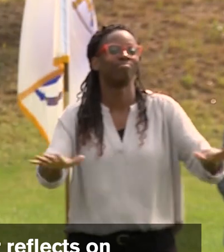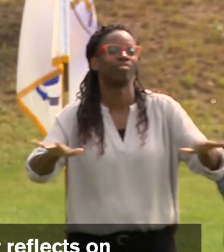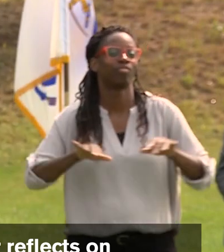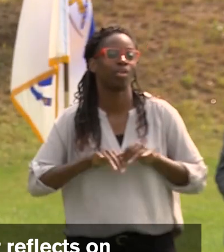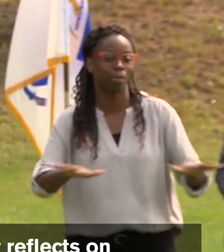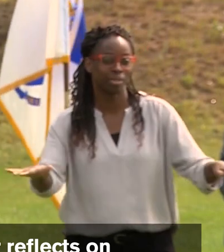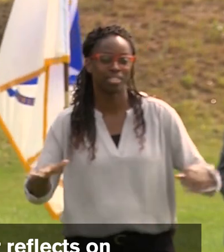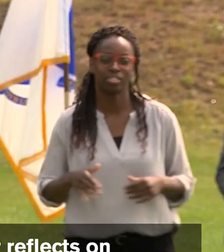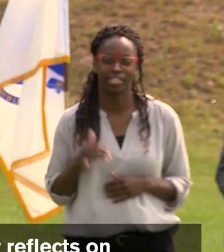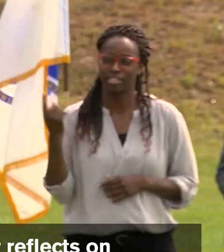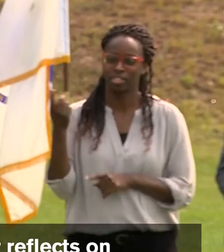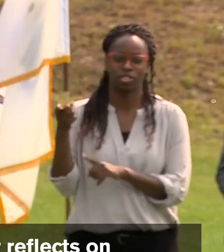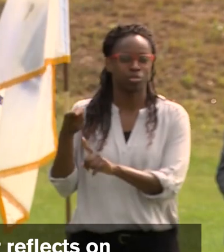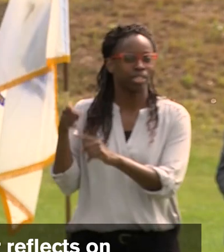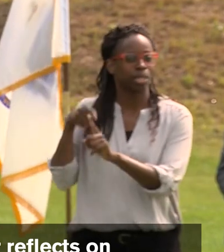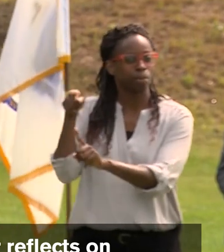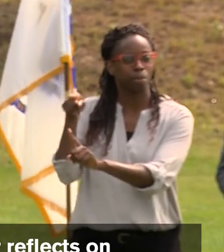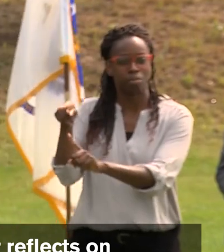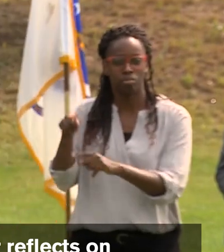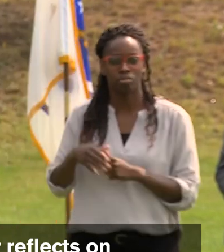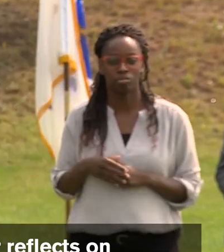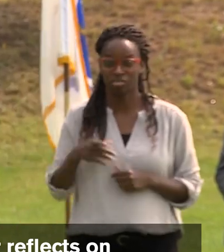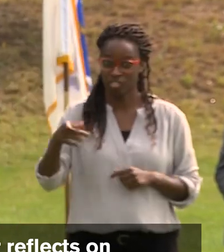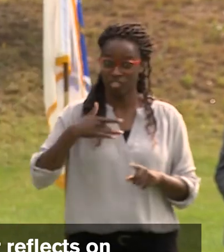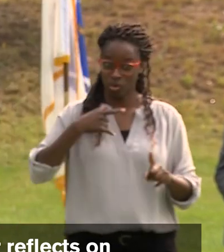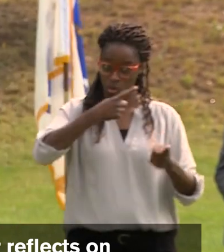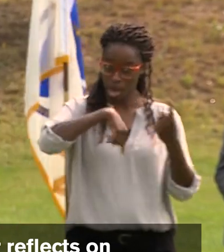I mean, you spend any time at all around him,